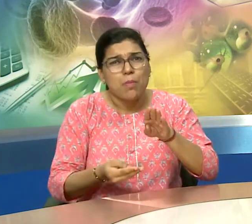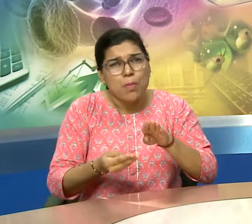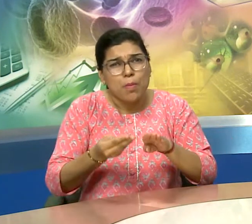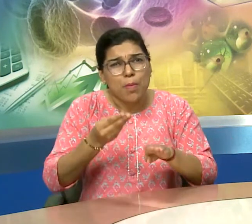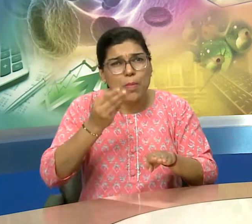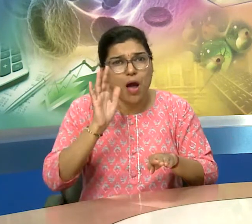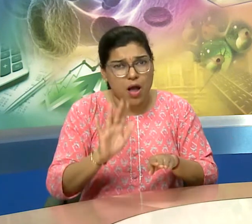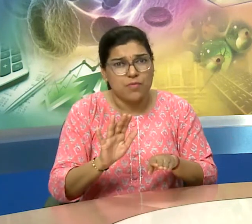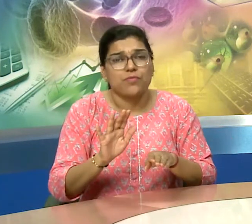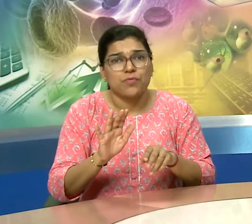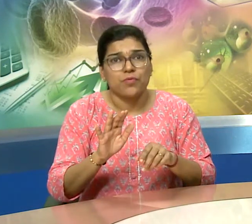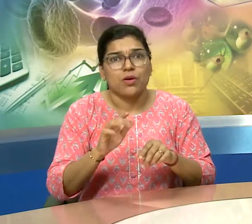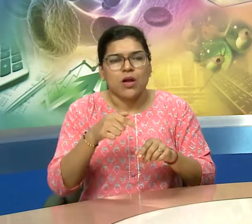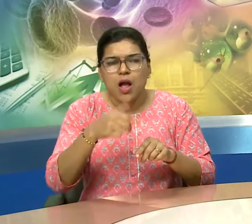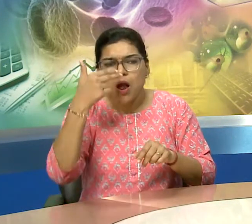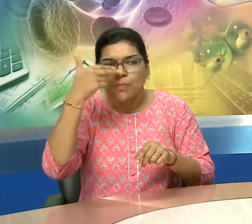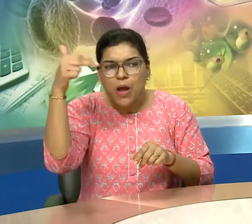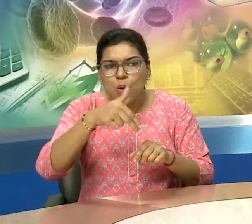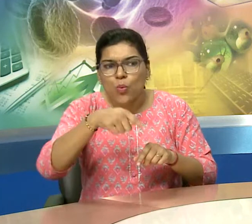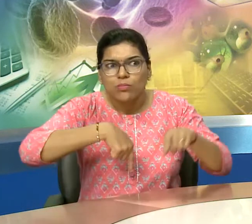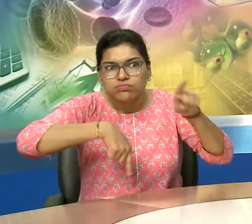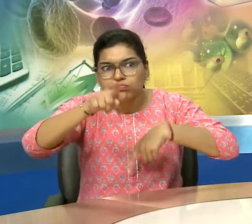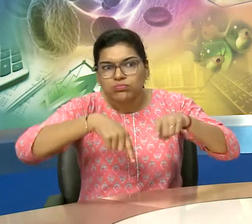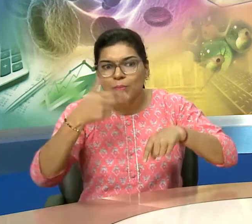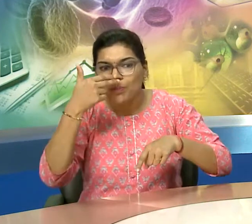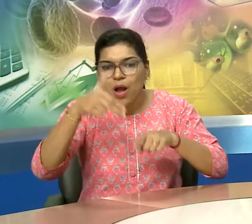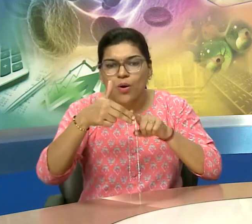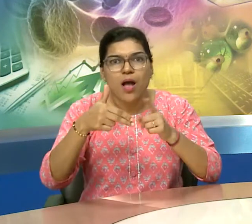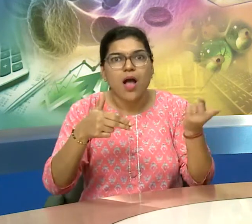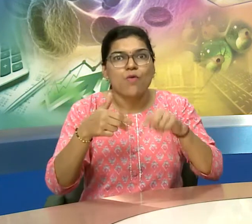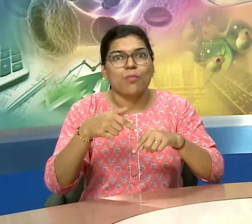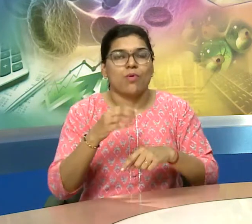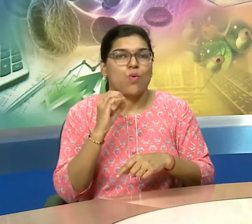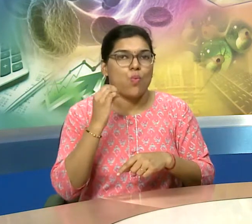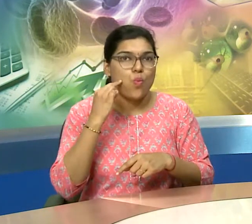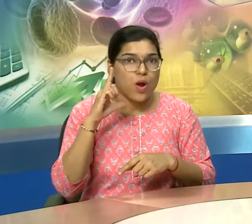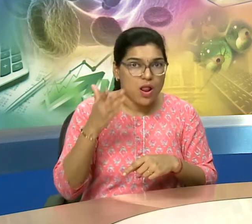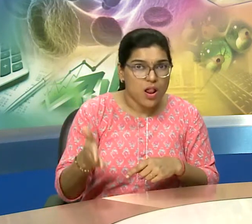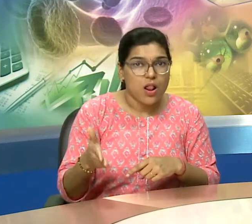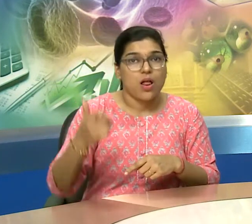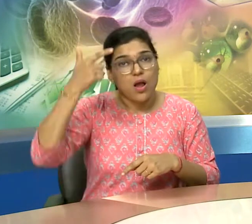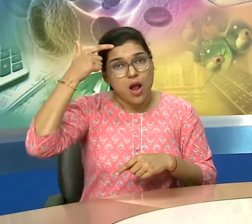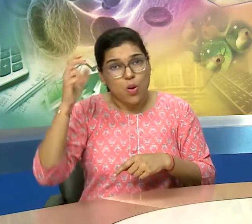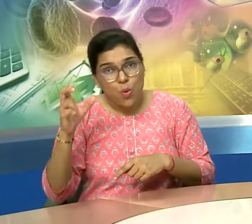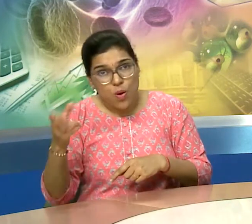developed which consume growing quantities of fossil fuels such as coal,